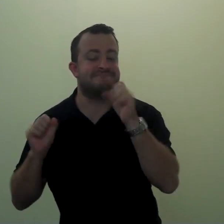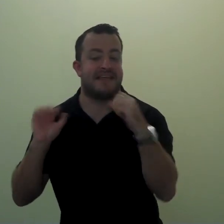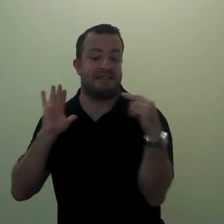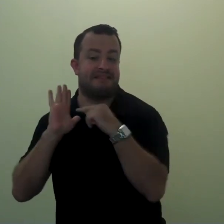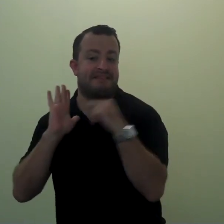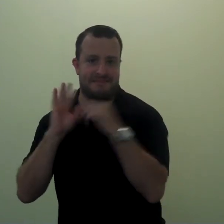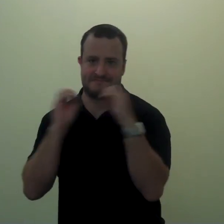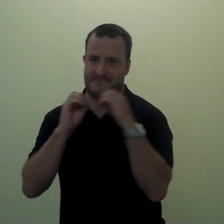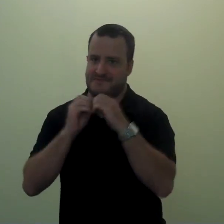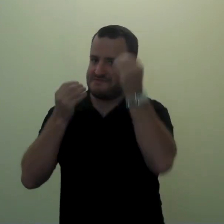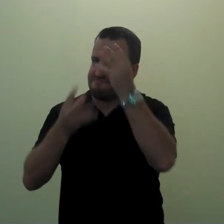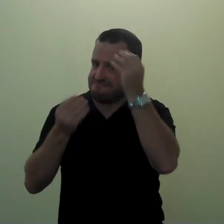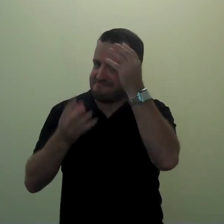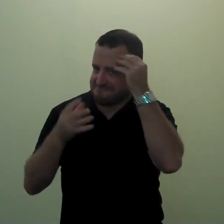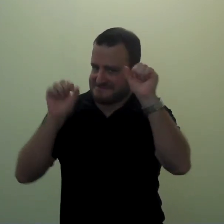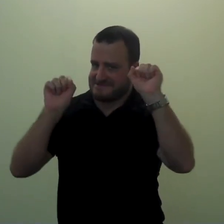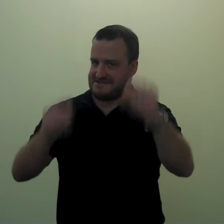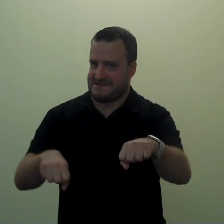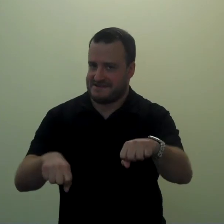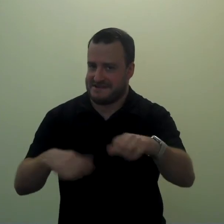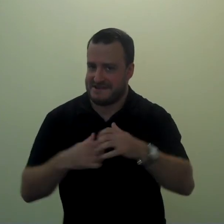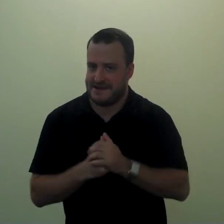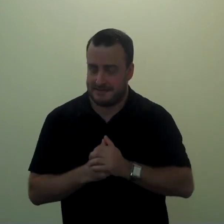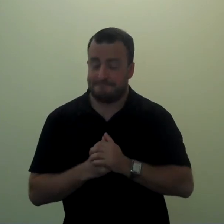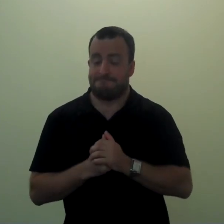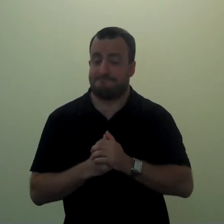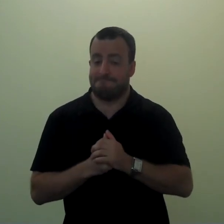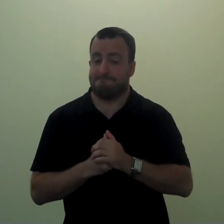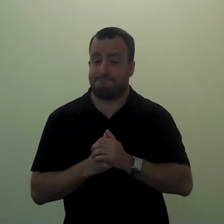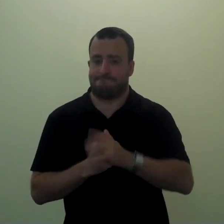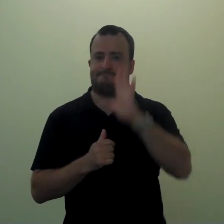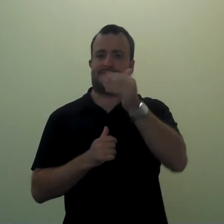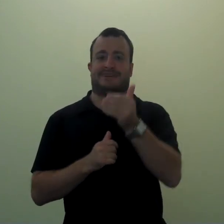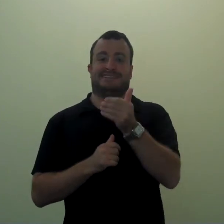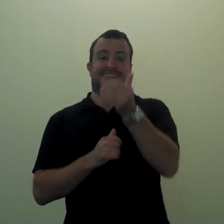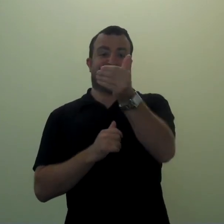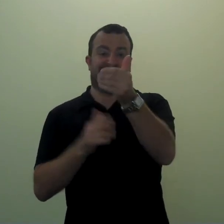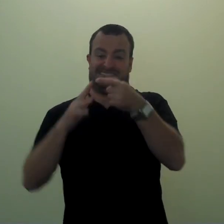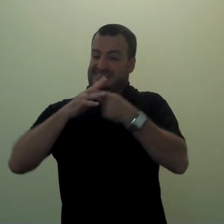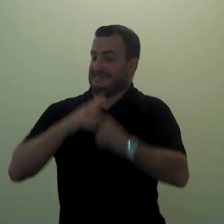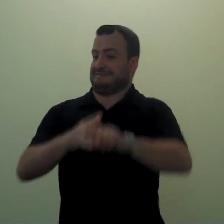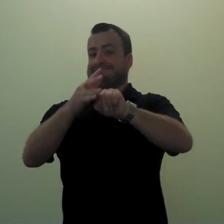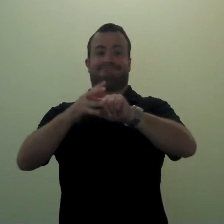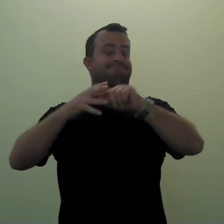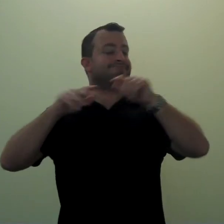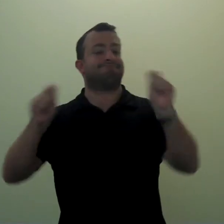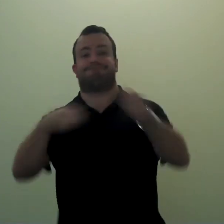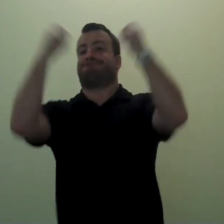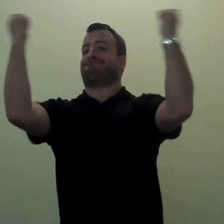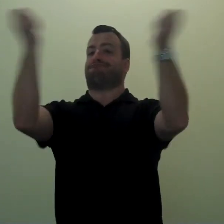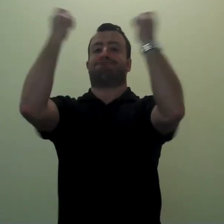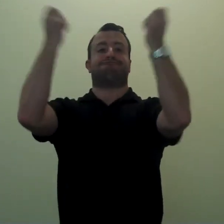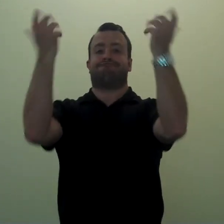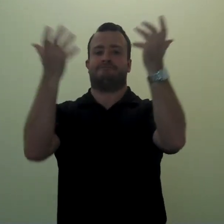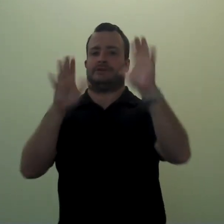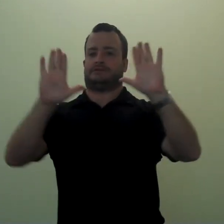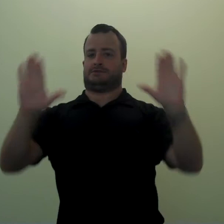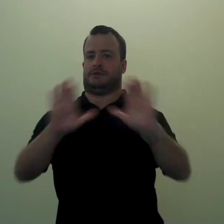some activities that week. Stay tuned for the full details soon. On Sunday, September